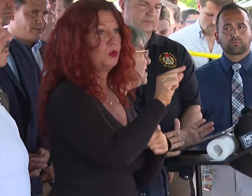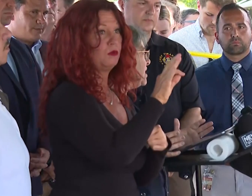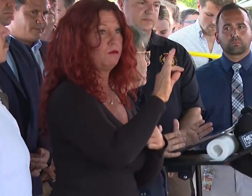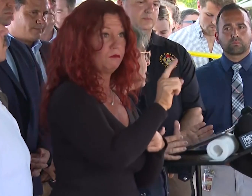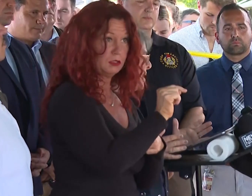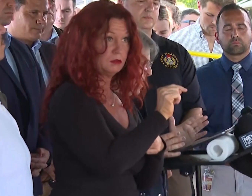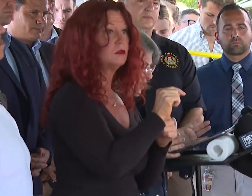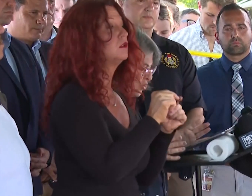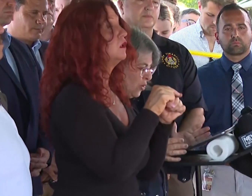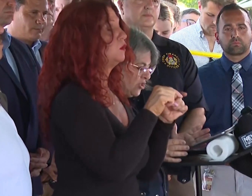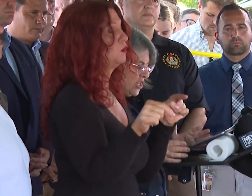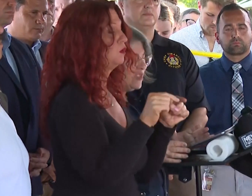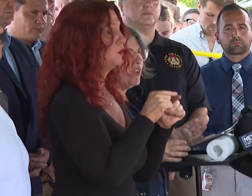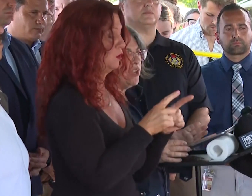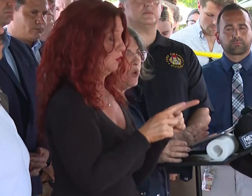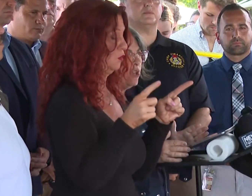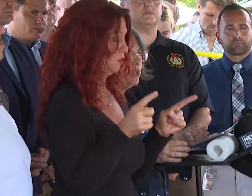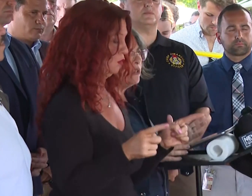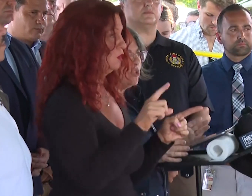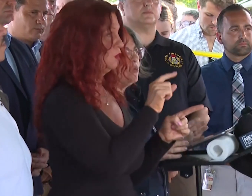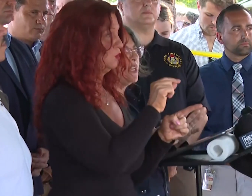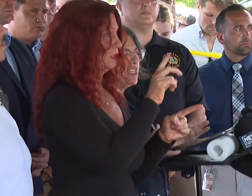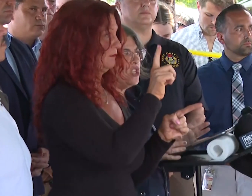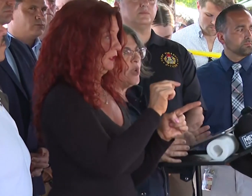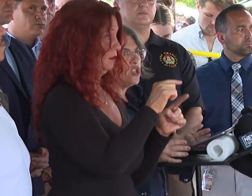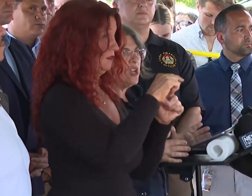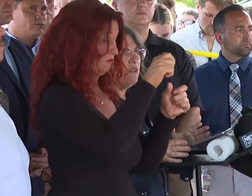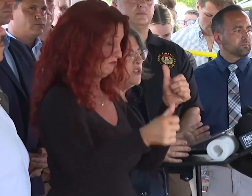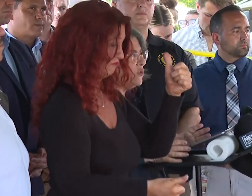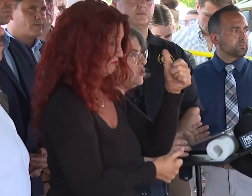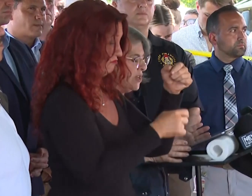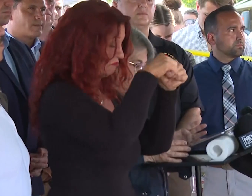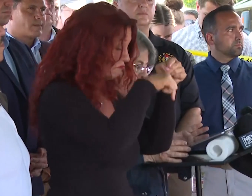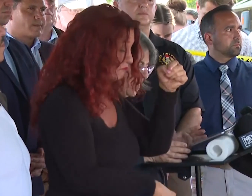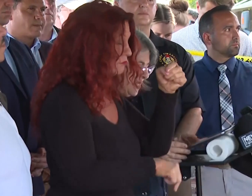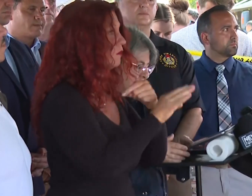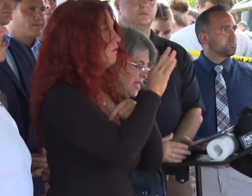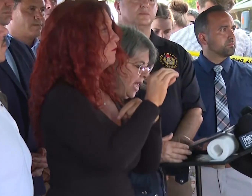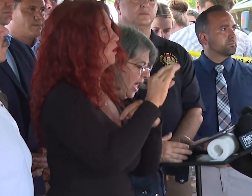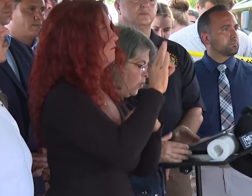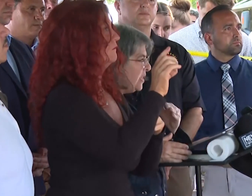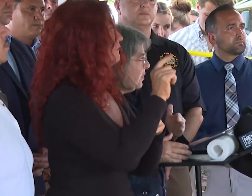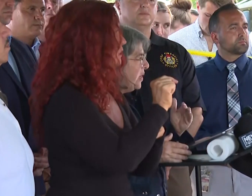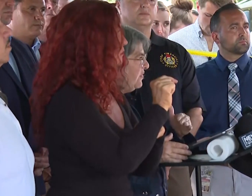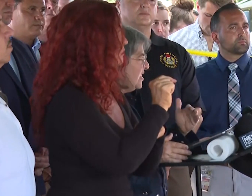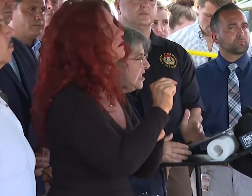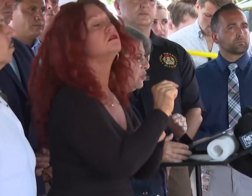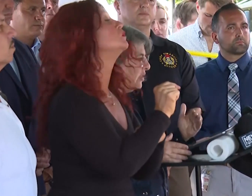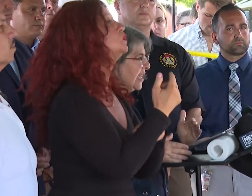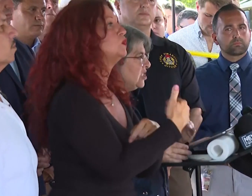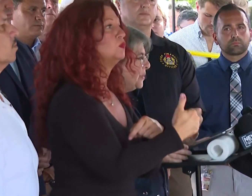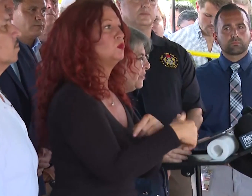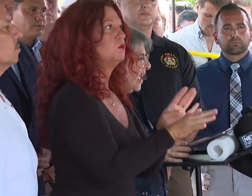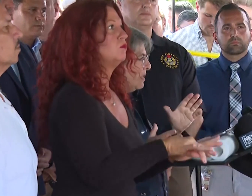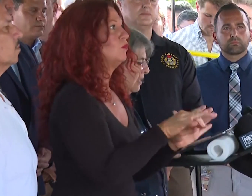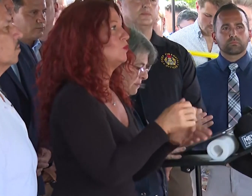feet deep. Now, this trench is very critical to the continuation of the search and rescue process. We've continued all